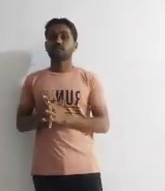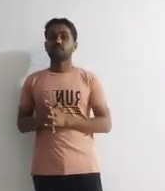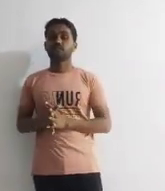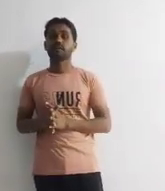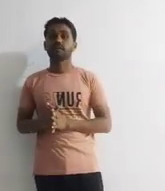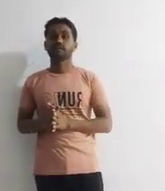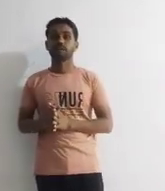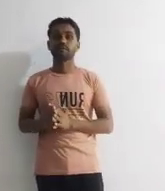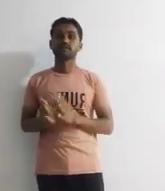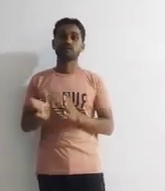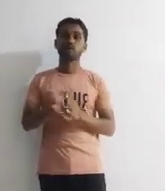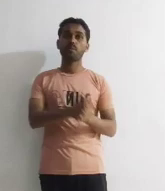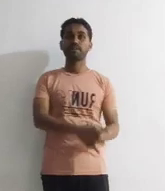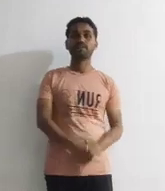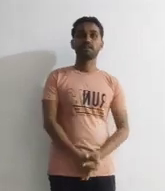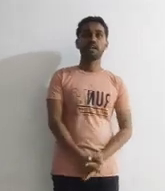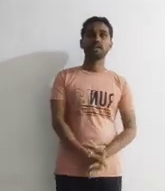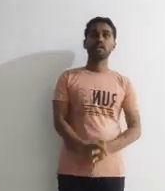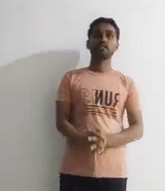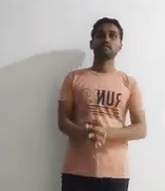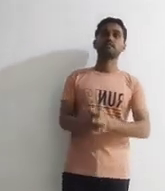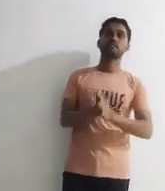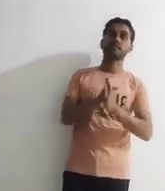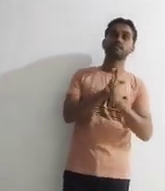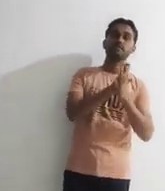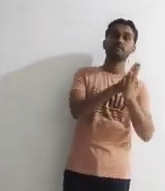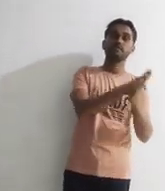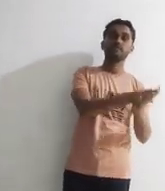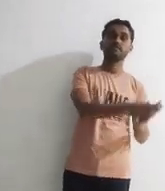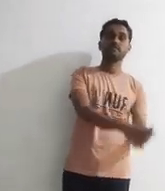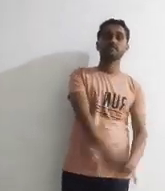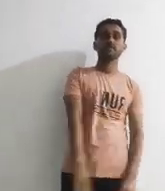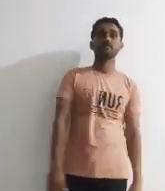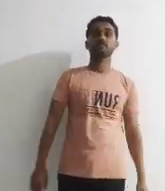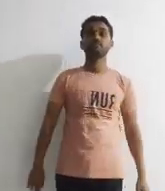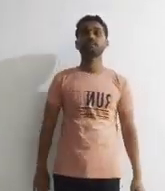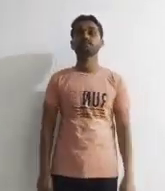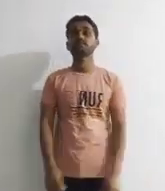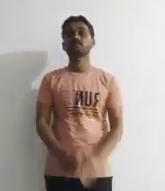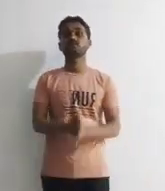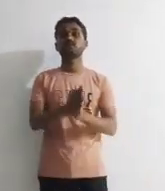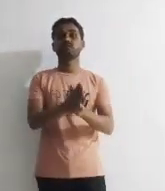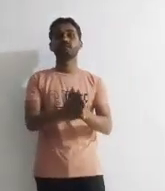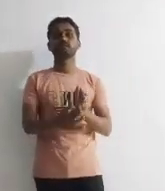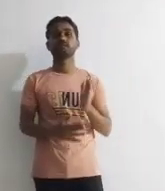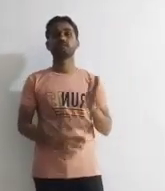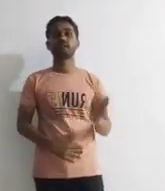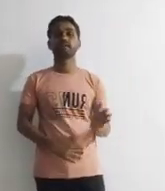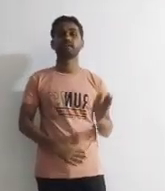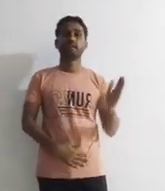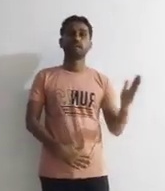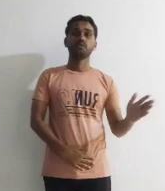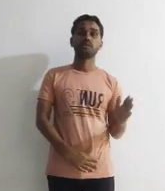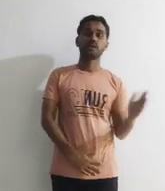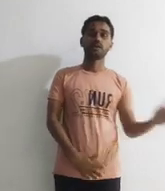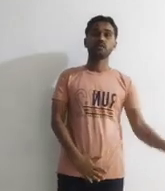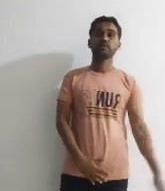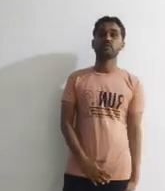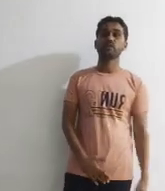for the thread, means cooperation, and that time is some methods also, means wait, notify or notify all.